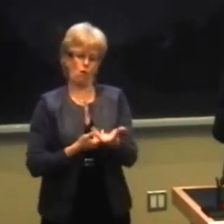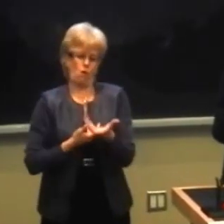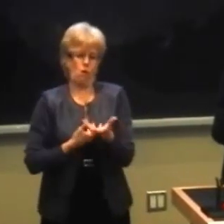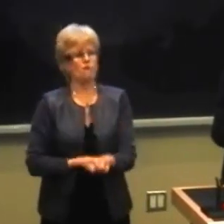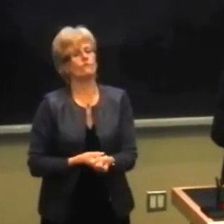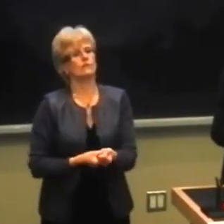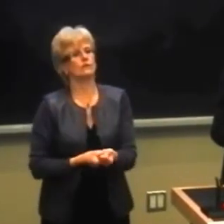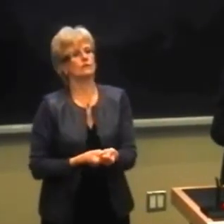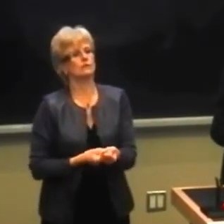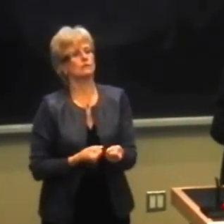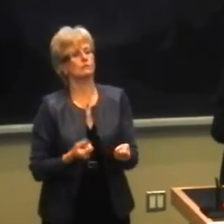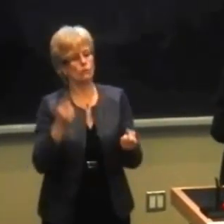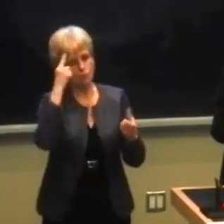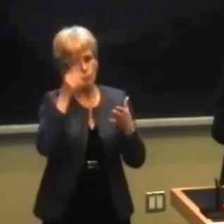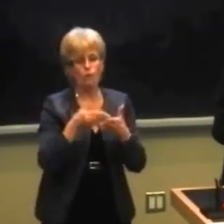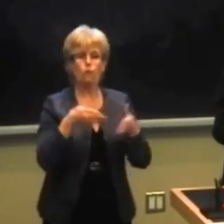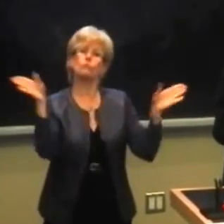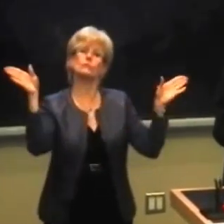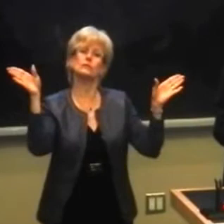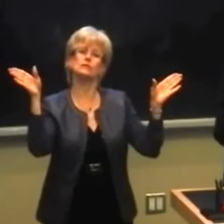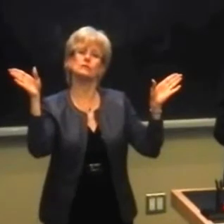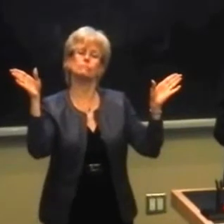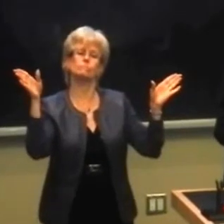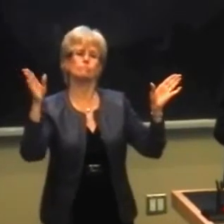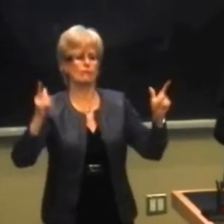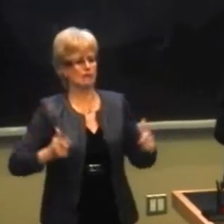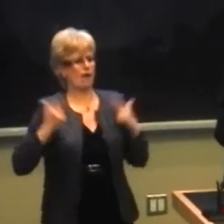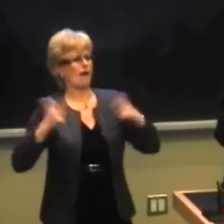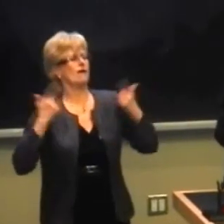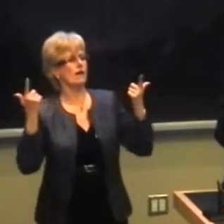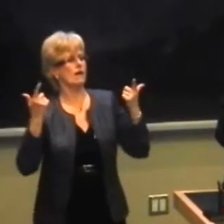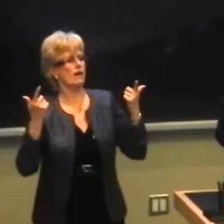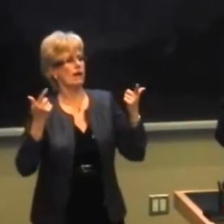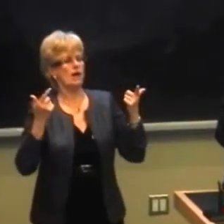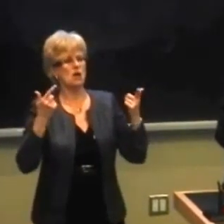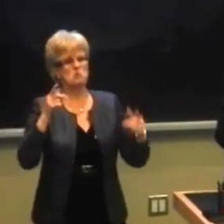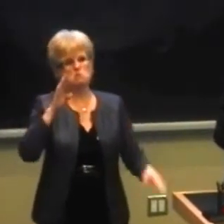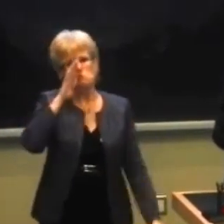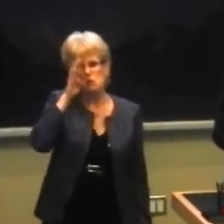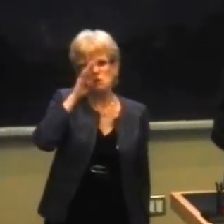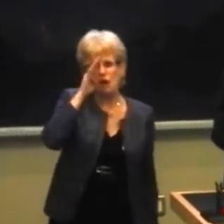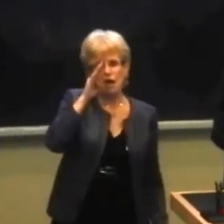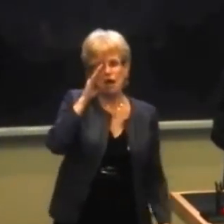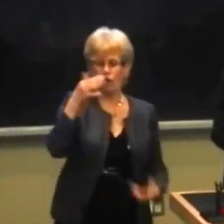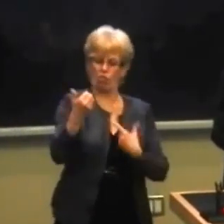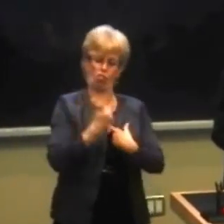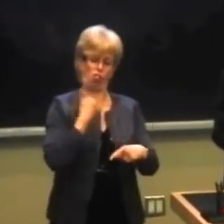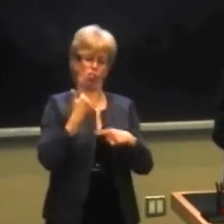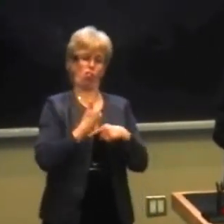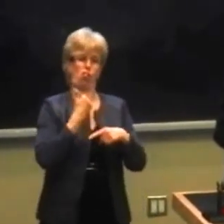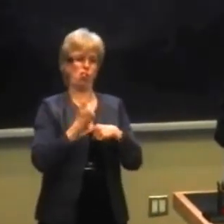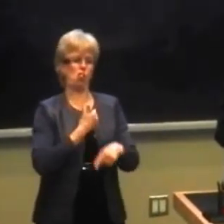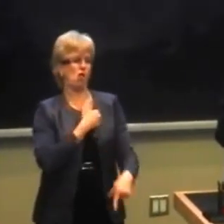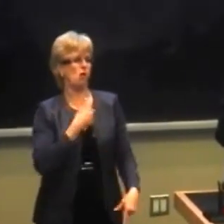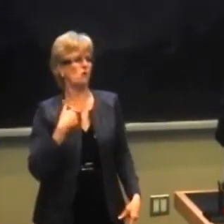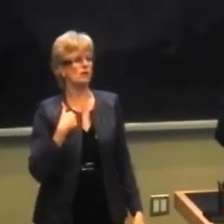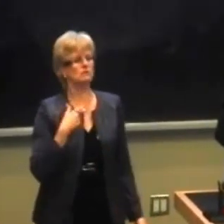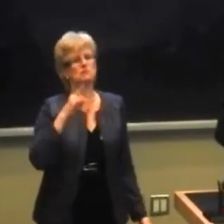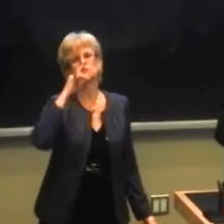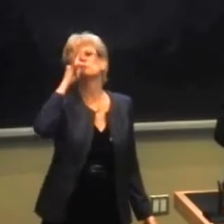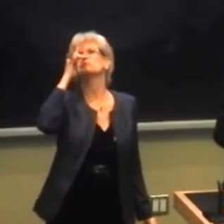company. We want to be open. We want to be dynamic, in other words, not bureaucratic. We've been accused in the past of being a very